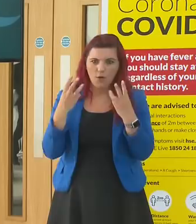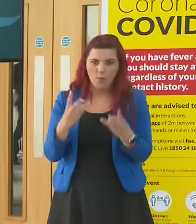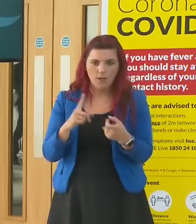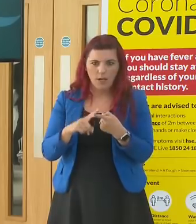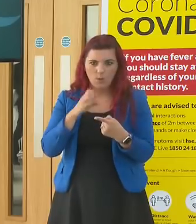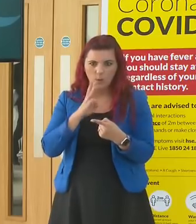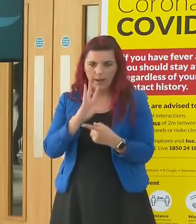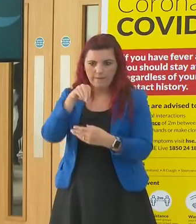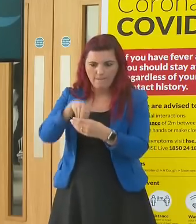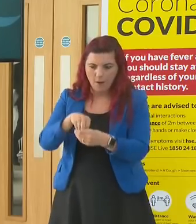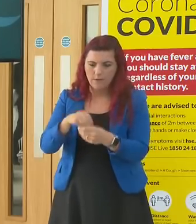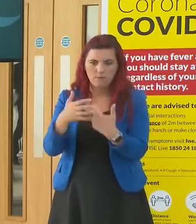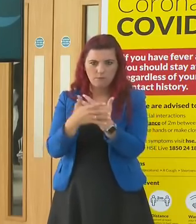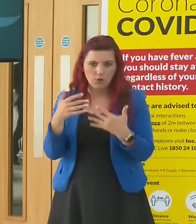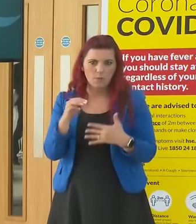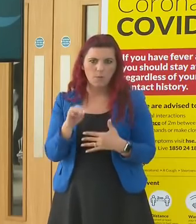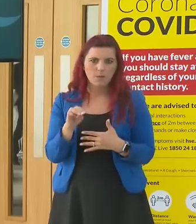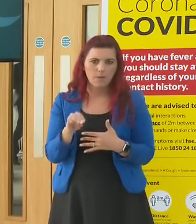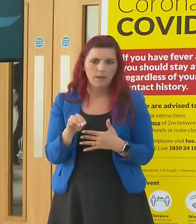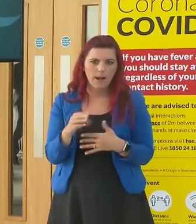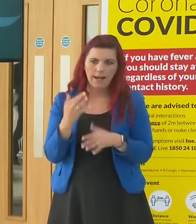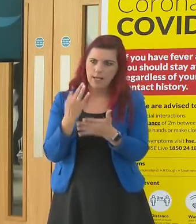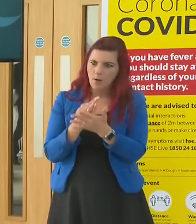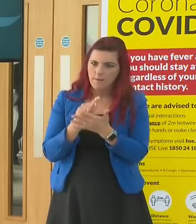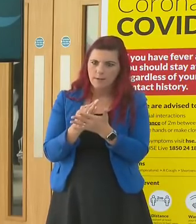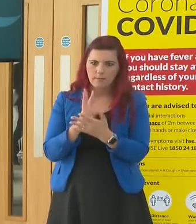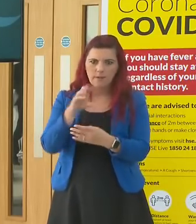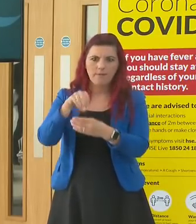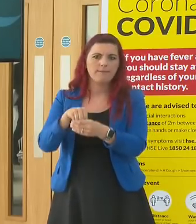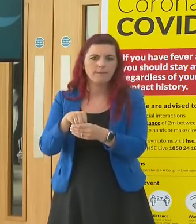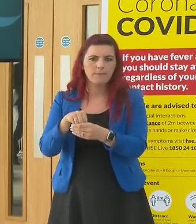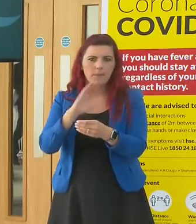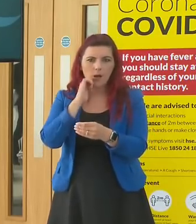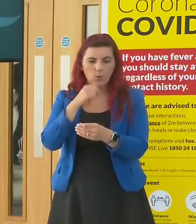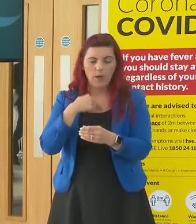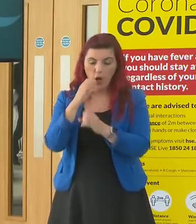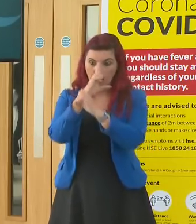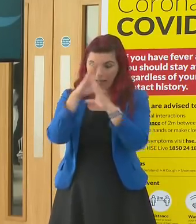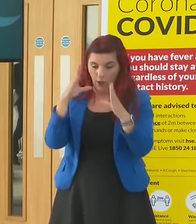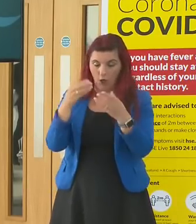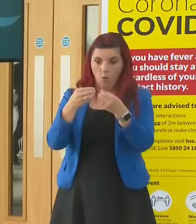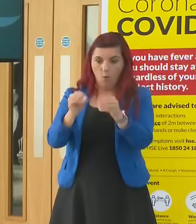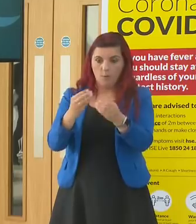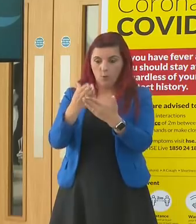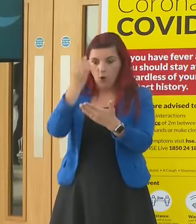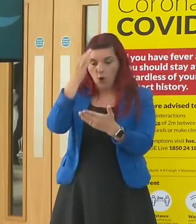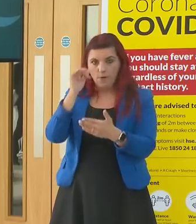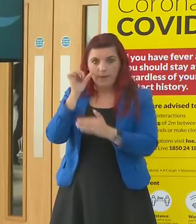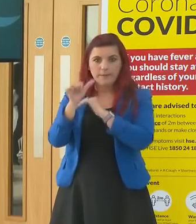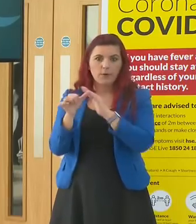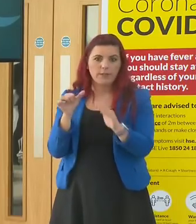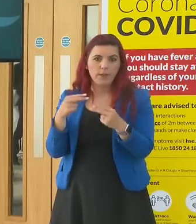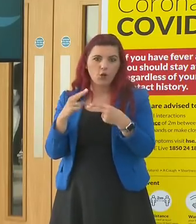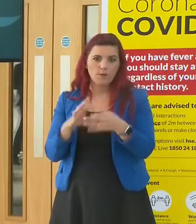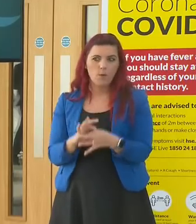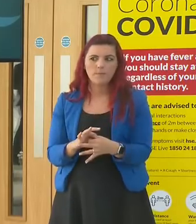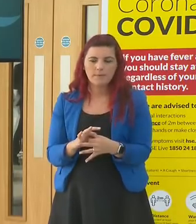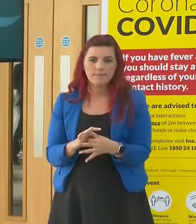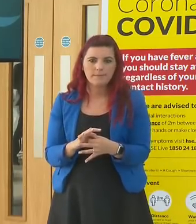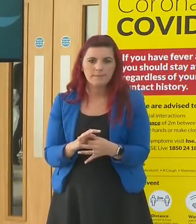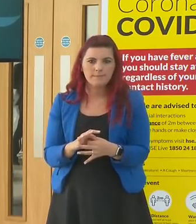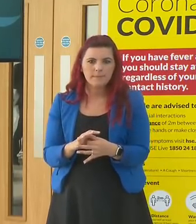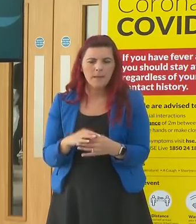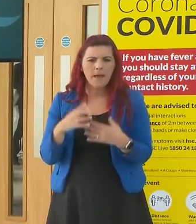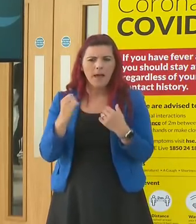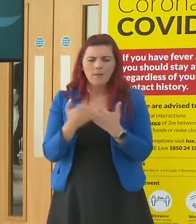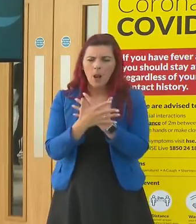significantly as we can and as openly as we can. We are indeed hugely open to learnings. Just like to say that there's been much